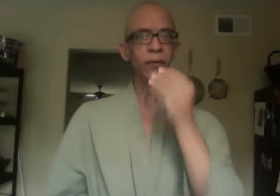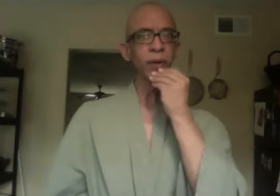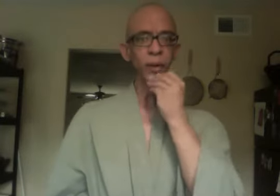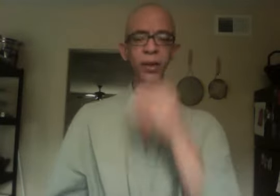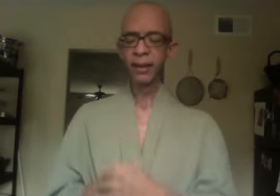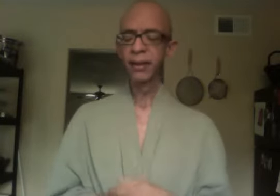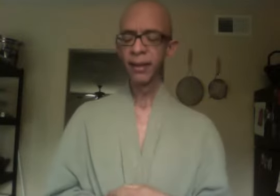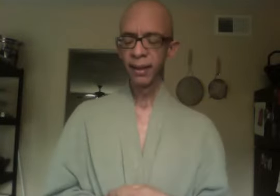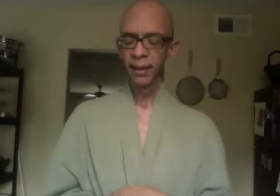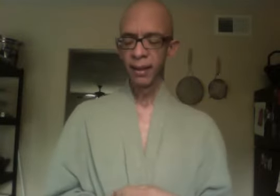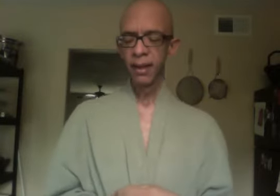food.